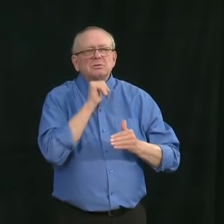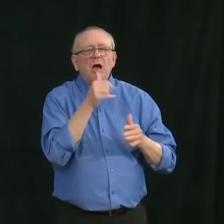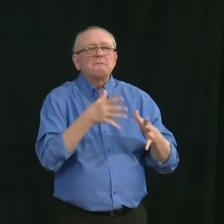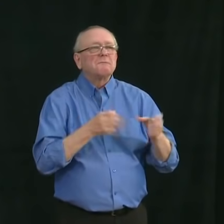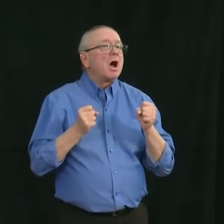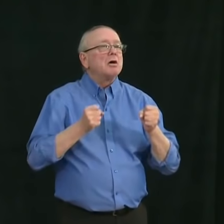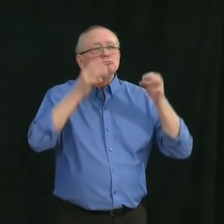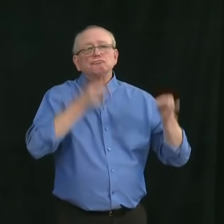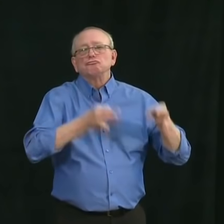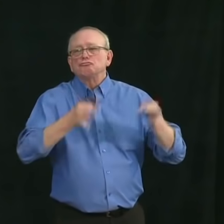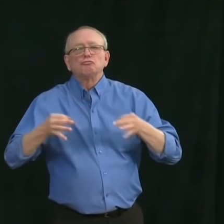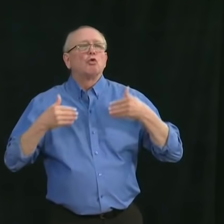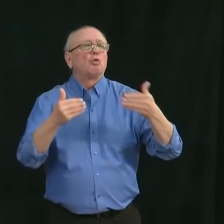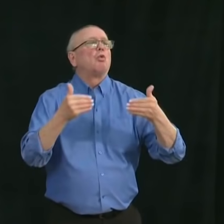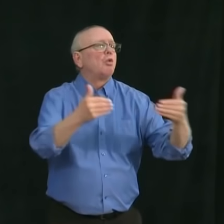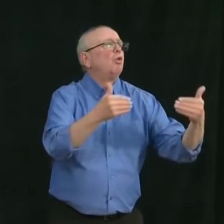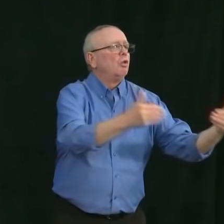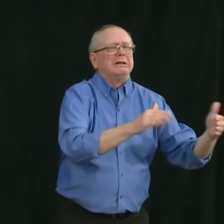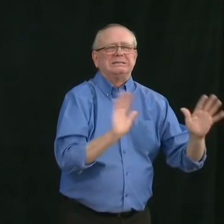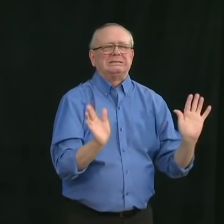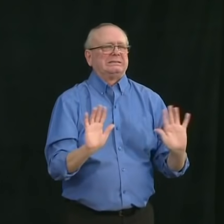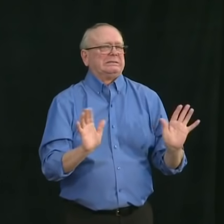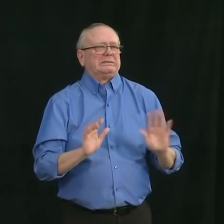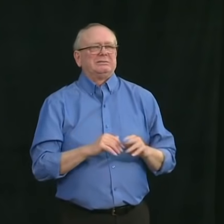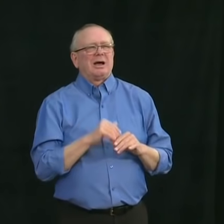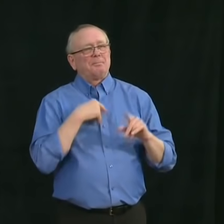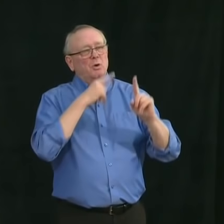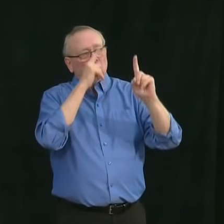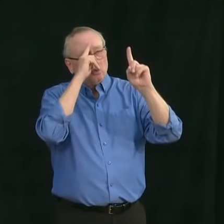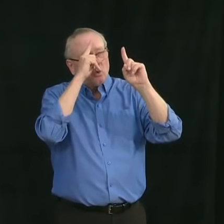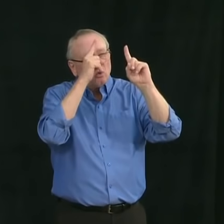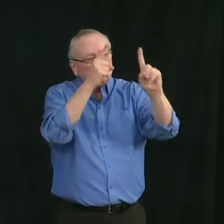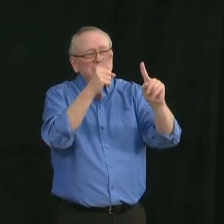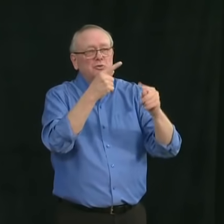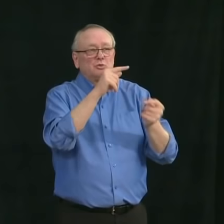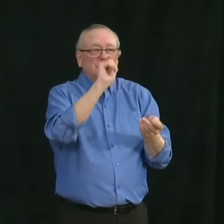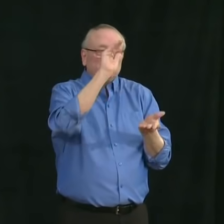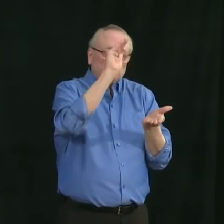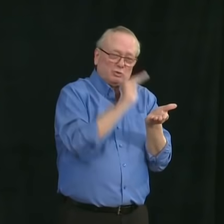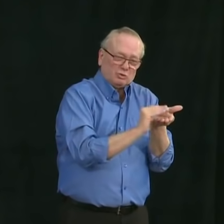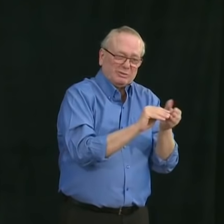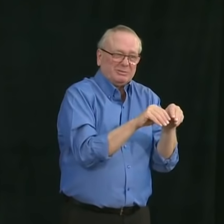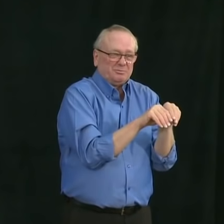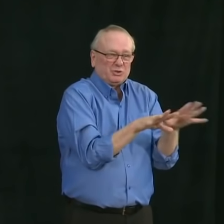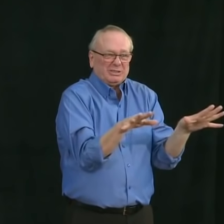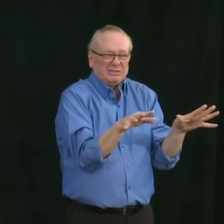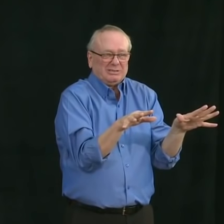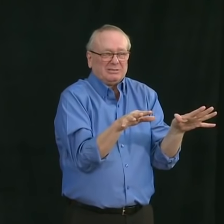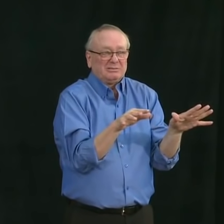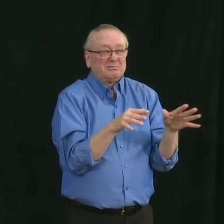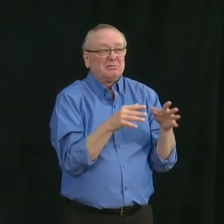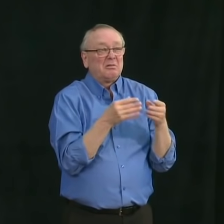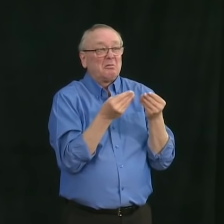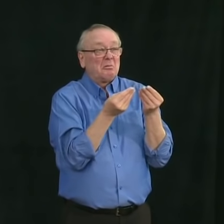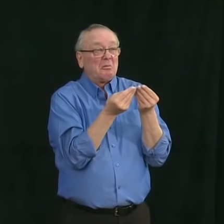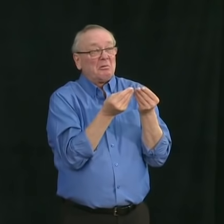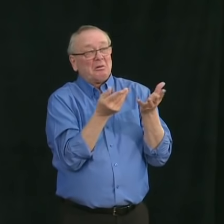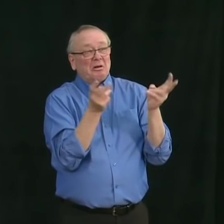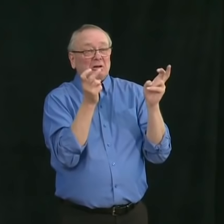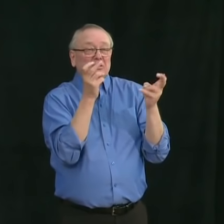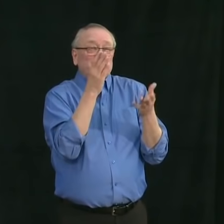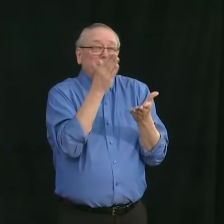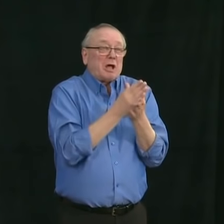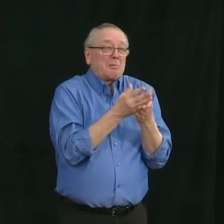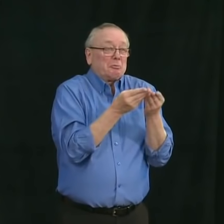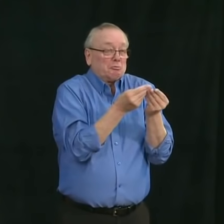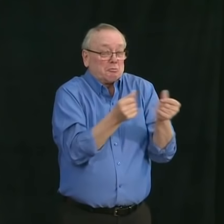we continue to limit spread. We will not stop it entirely, but limiting it is the goal. Operator, could